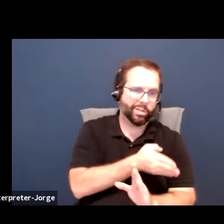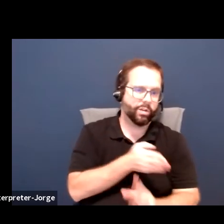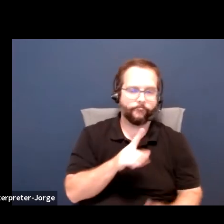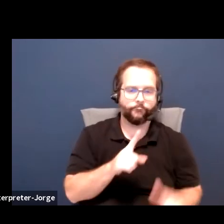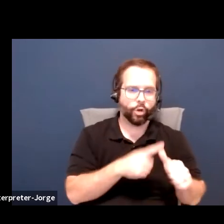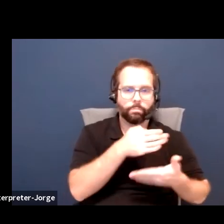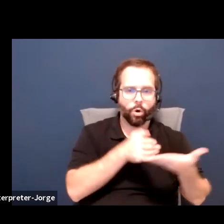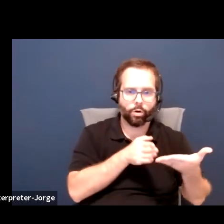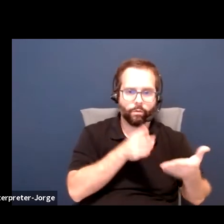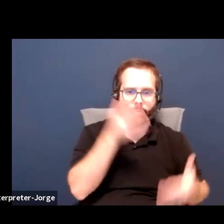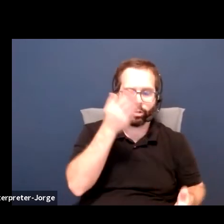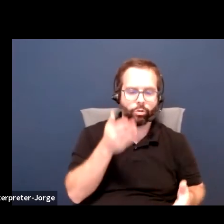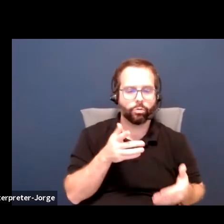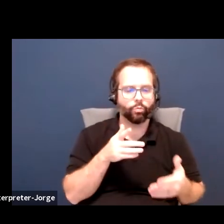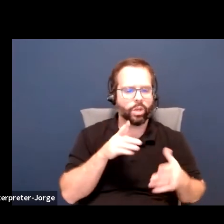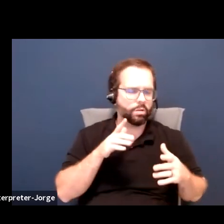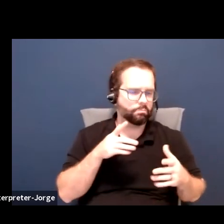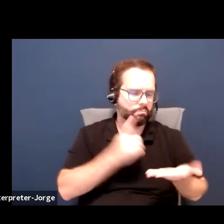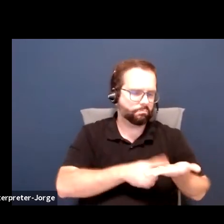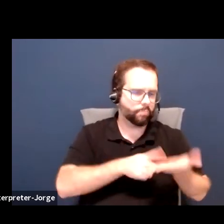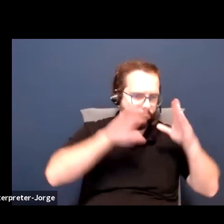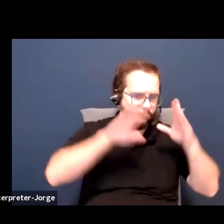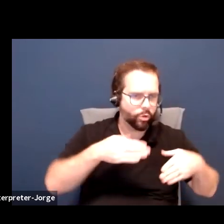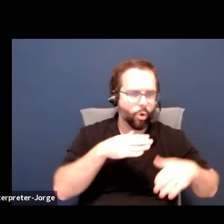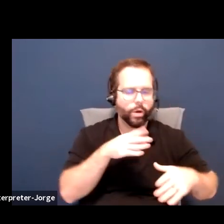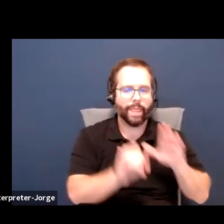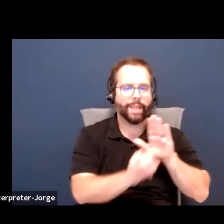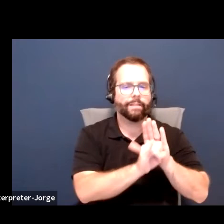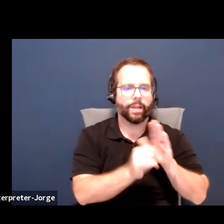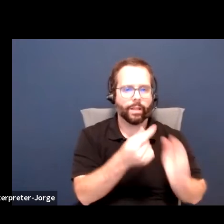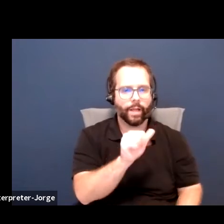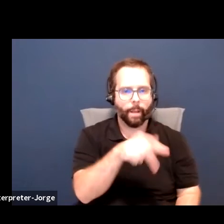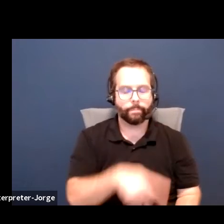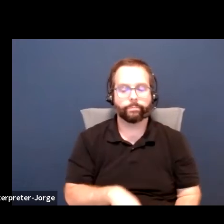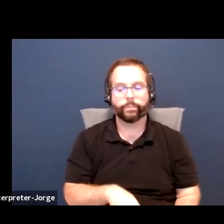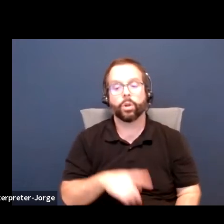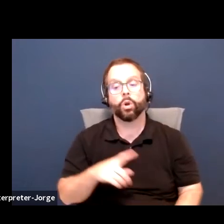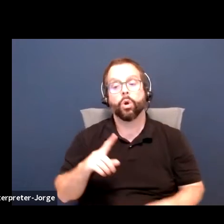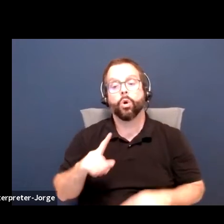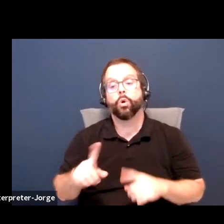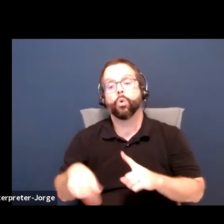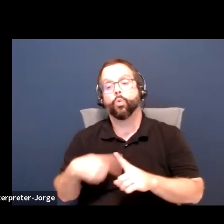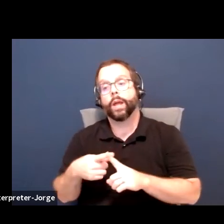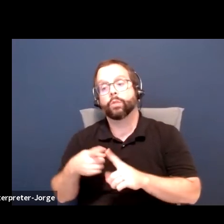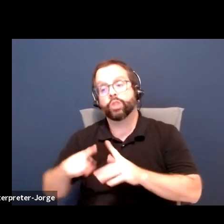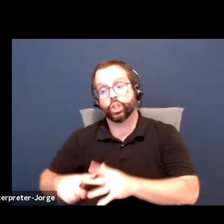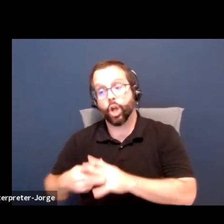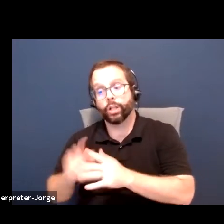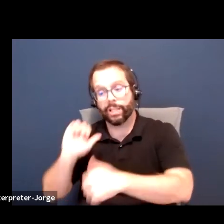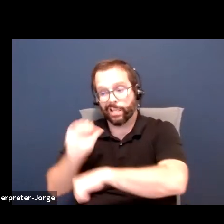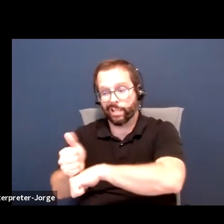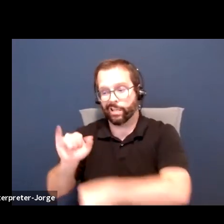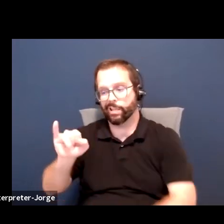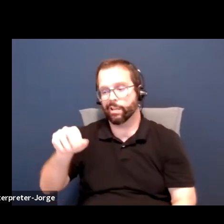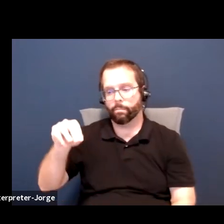But when we get to working on implementation, we've already gone through a pretty involved process to get